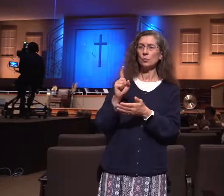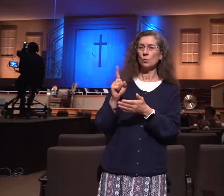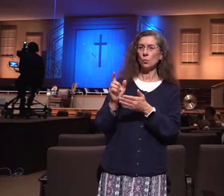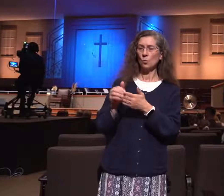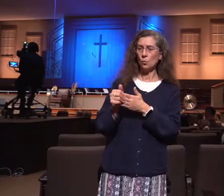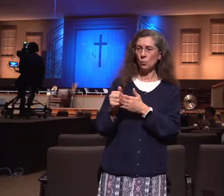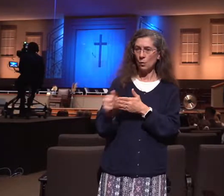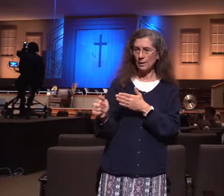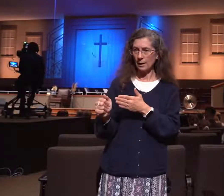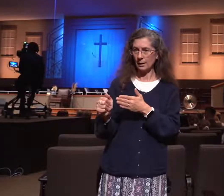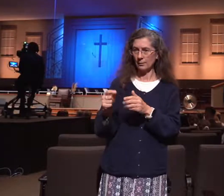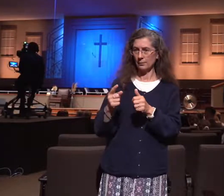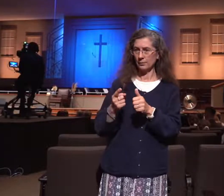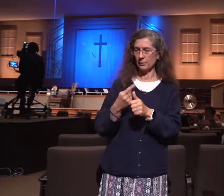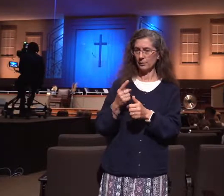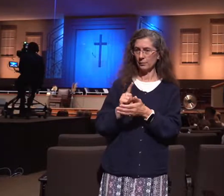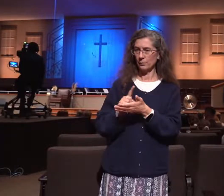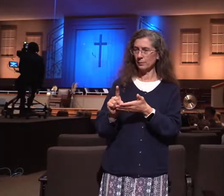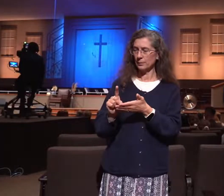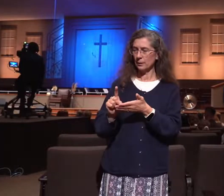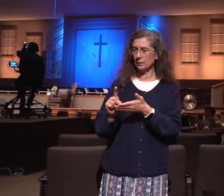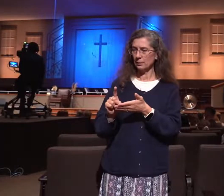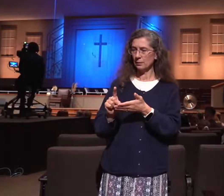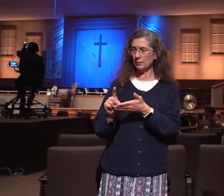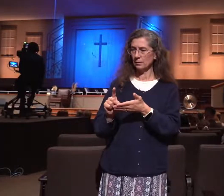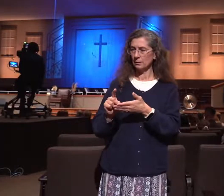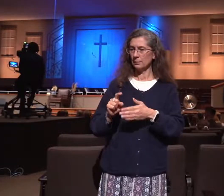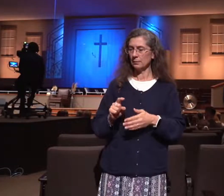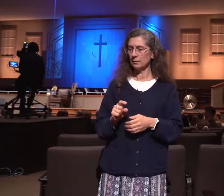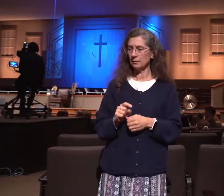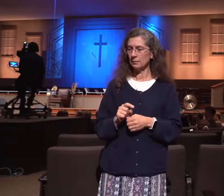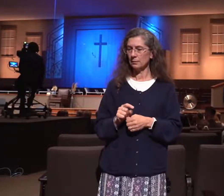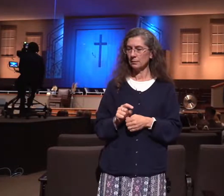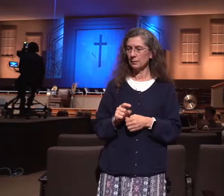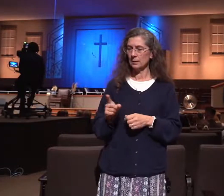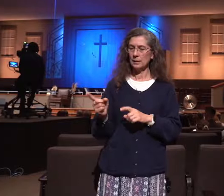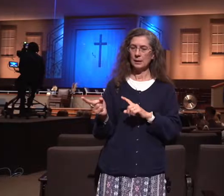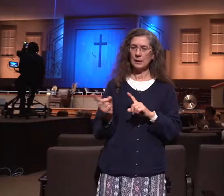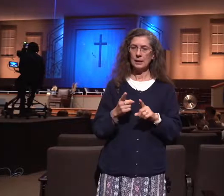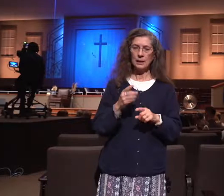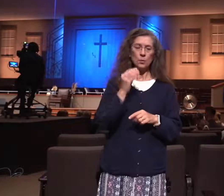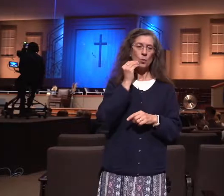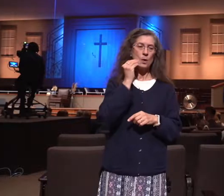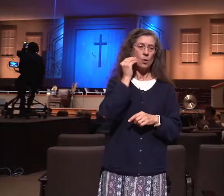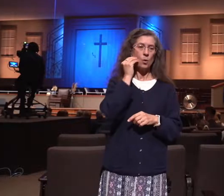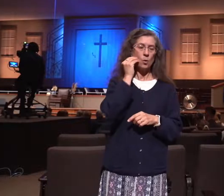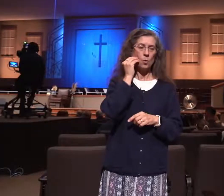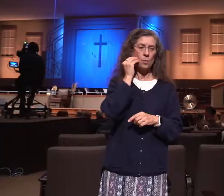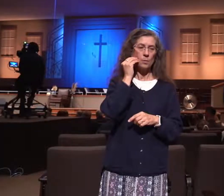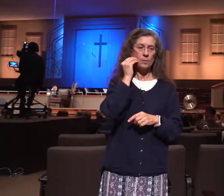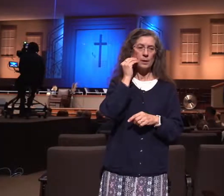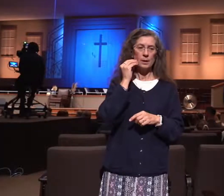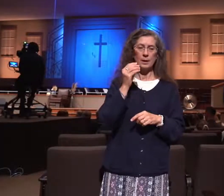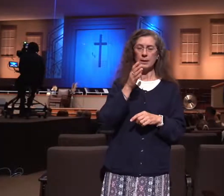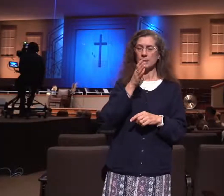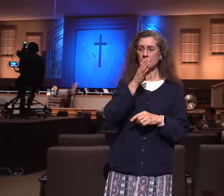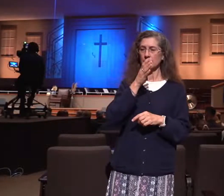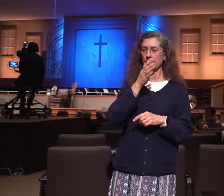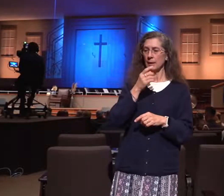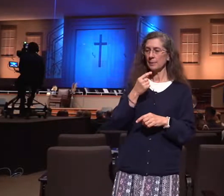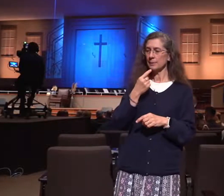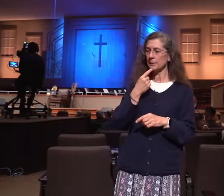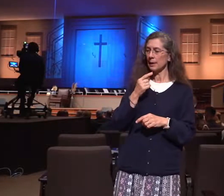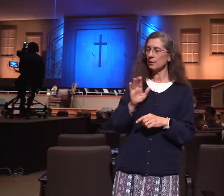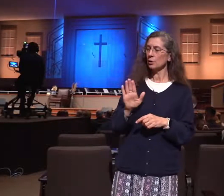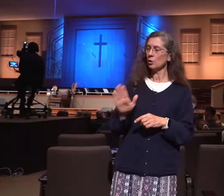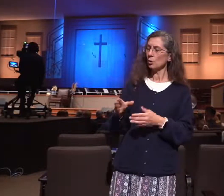did different customers. And he got home that day, and his mother set him down at the table, put those 10